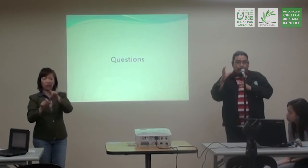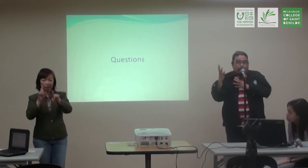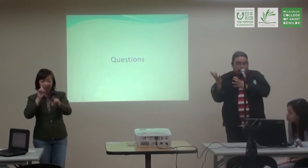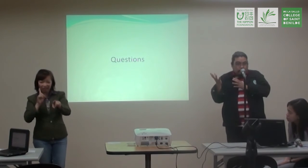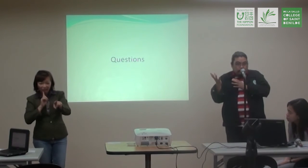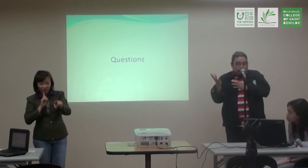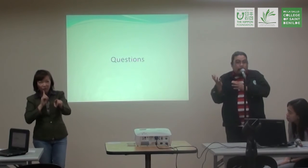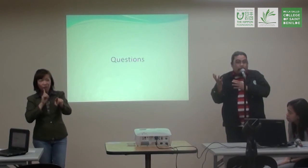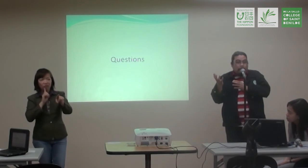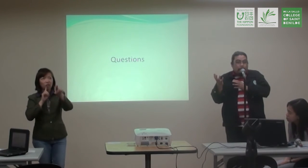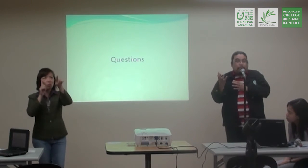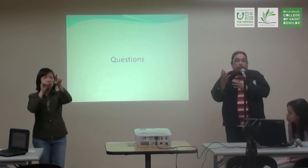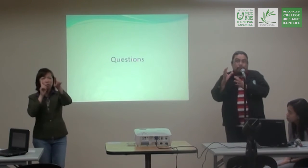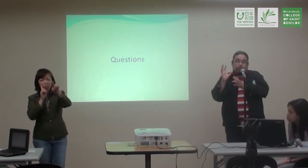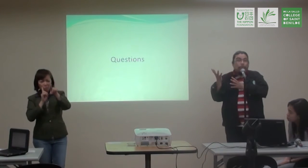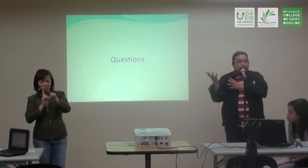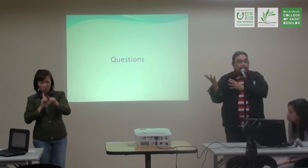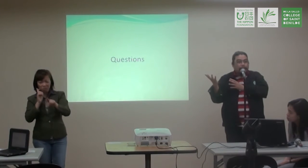there.